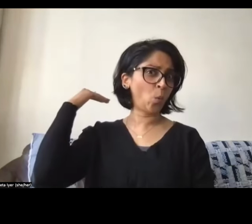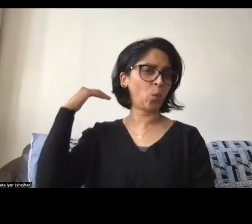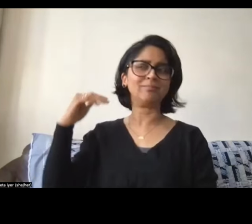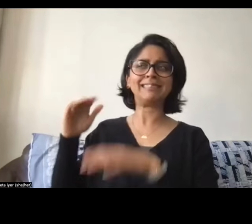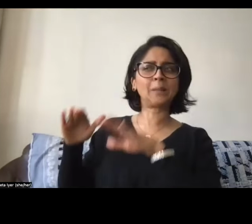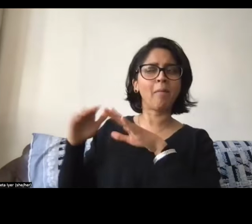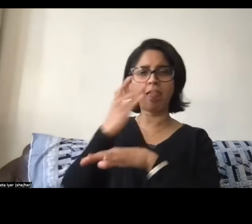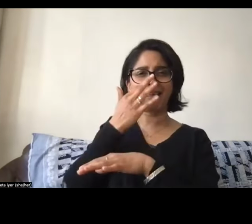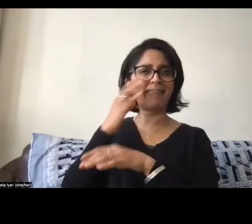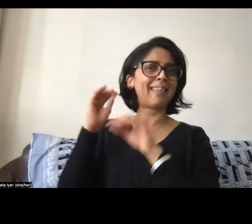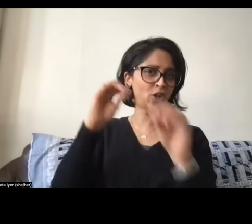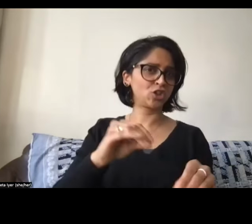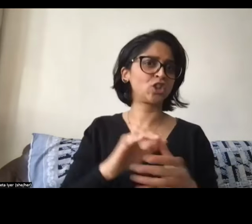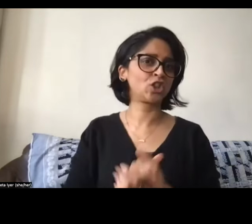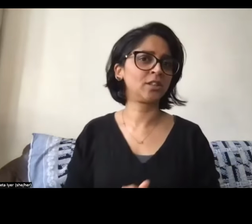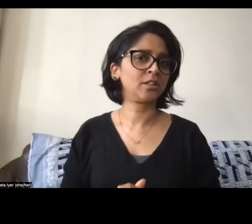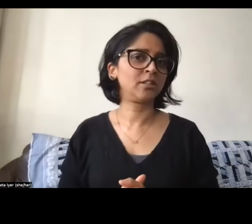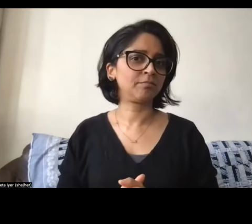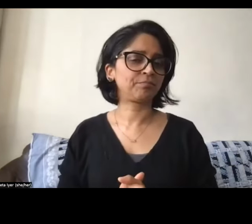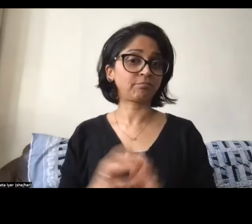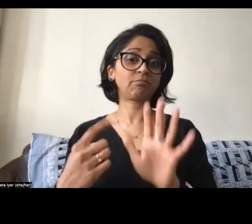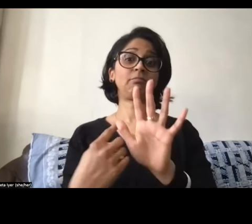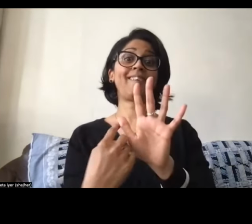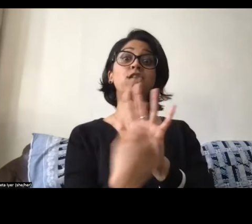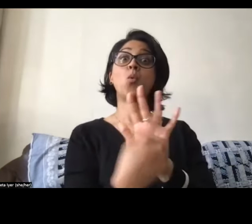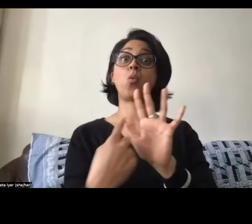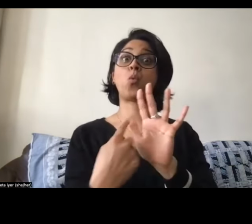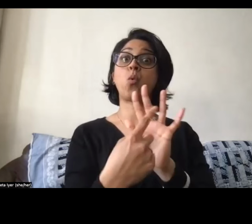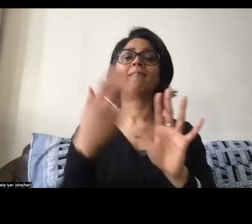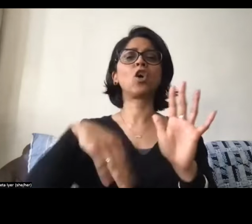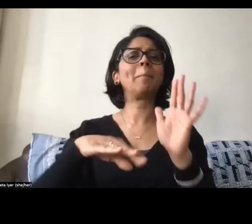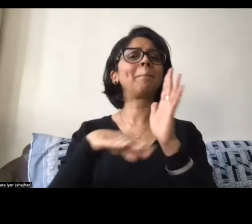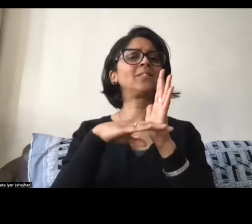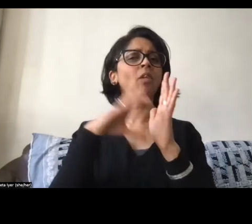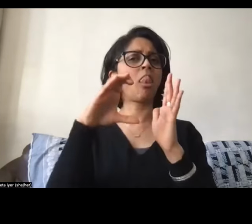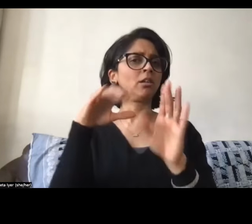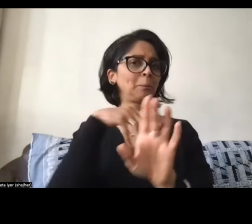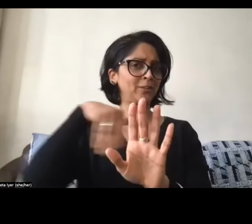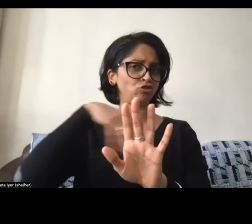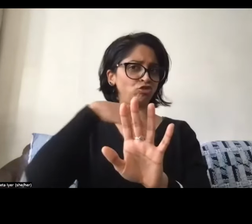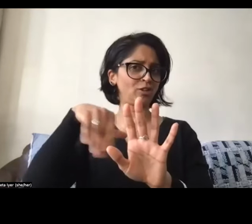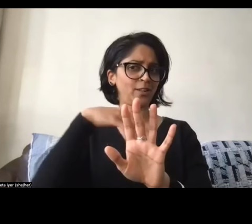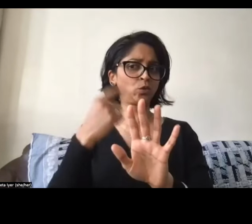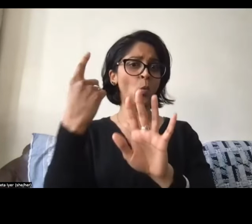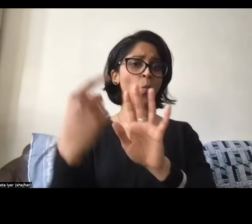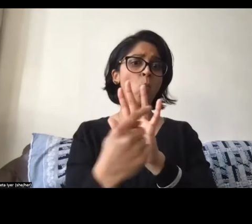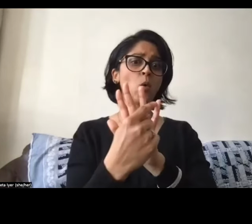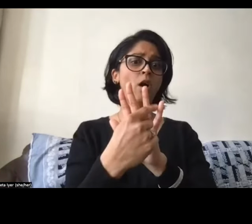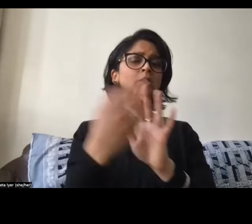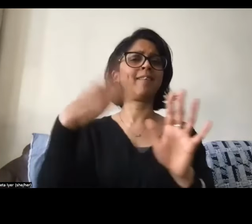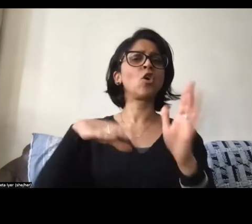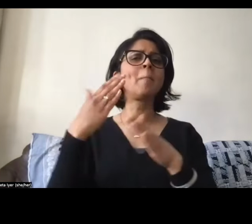a couple of years ago, and they were of similar age as well. 4 of them were from